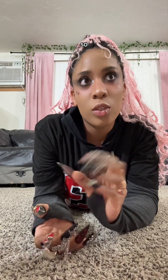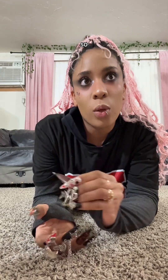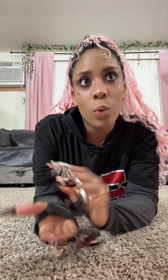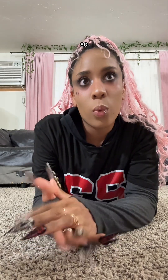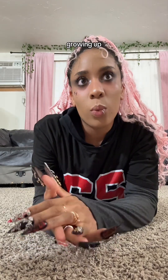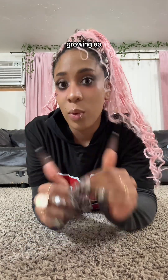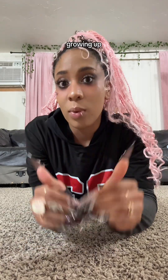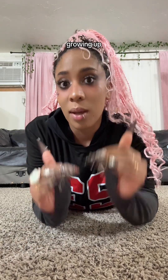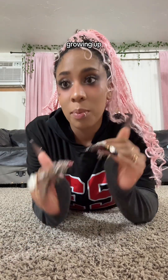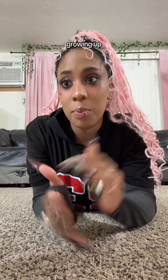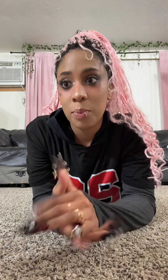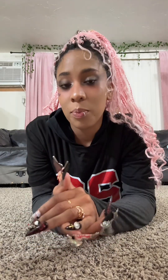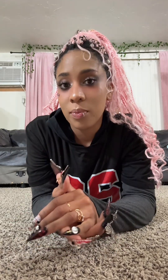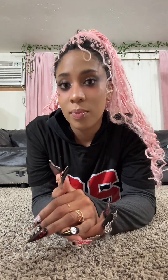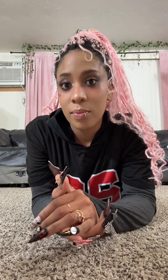So growing up,